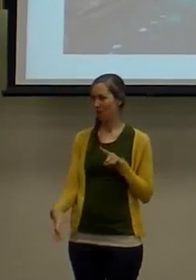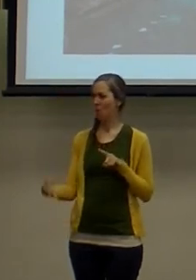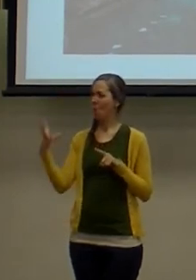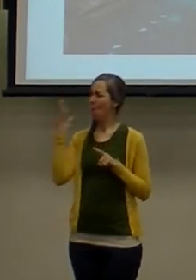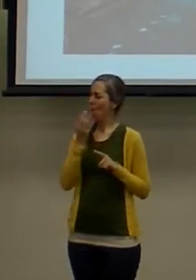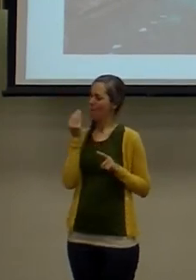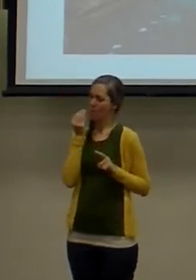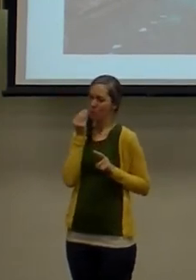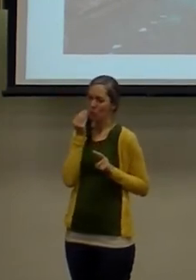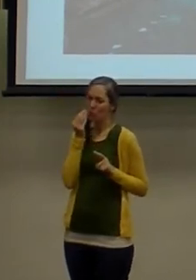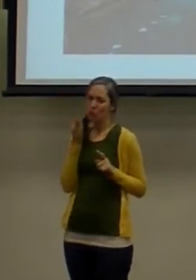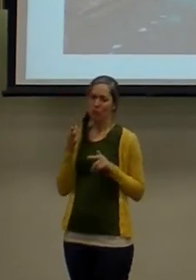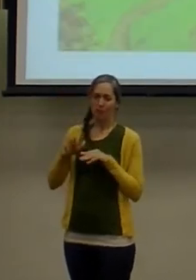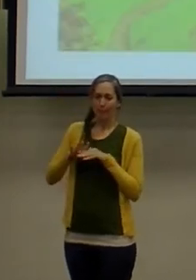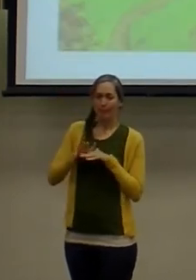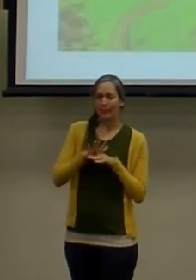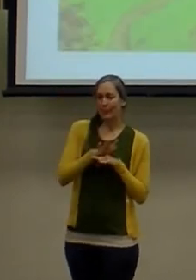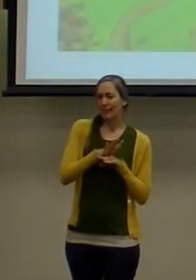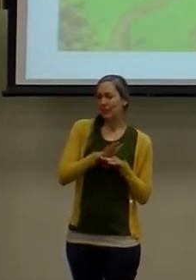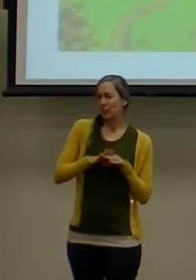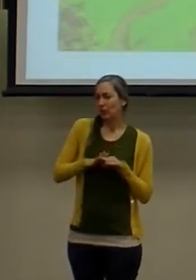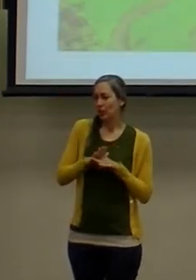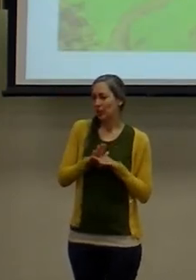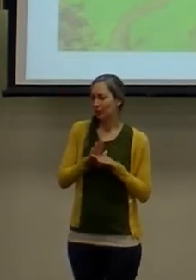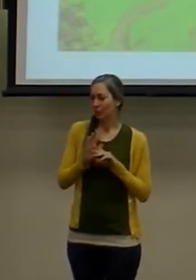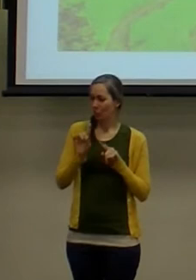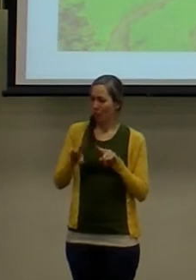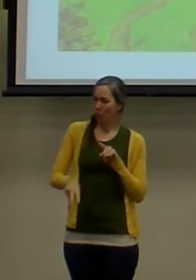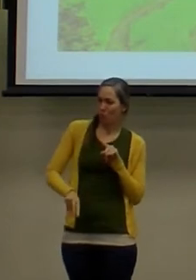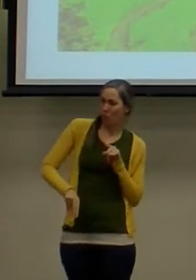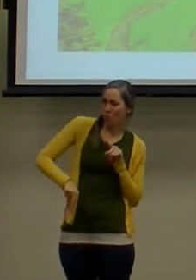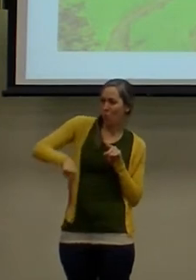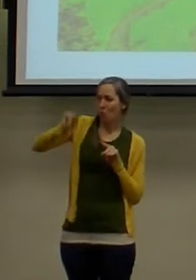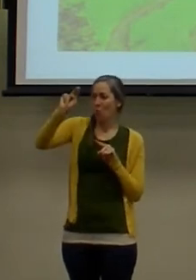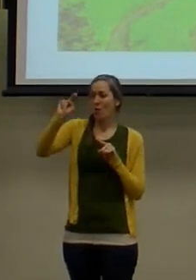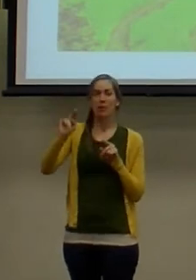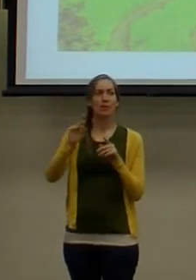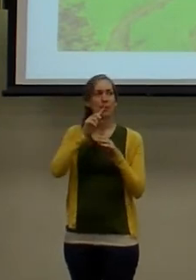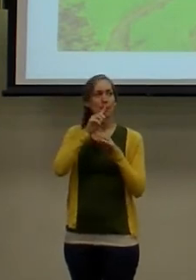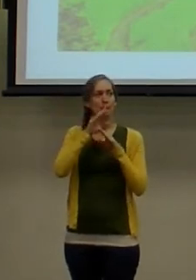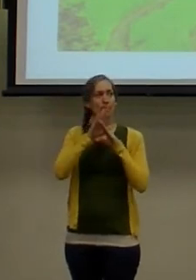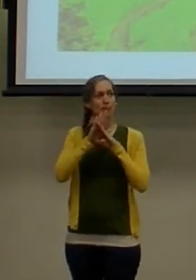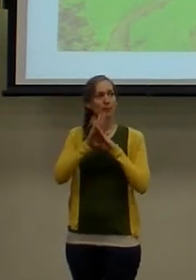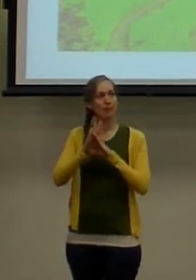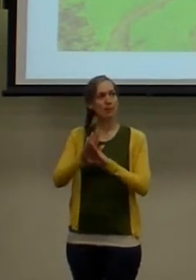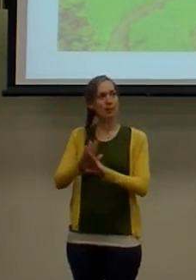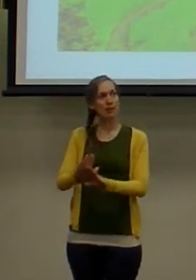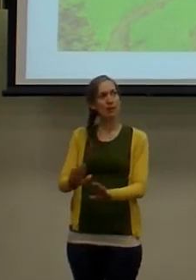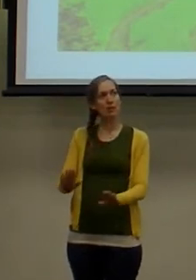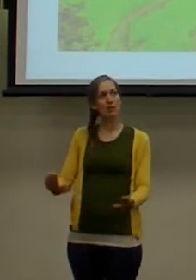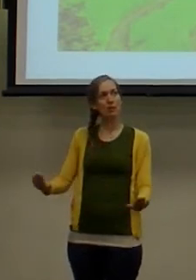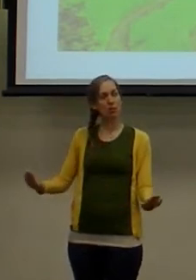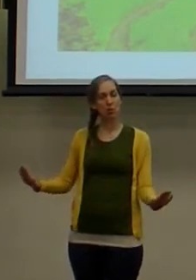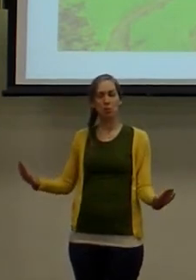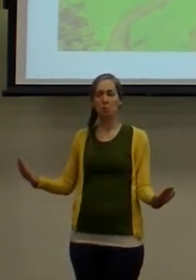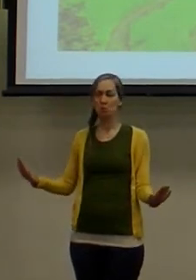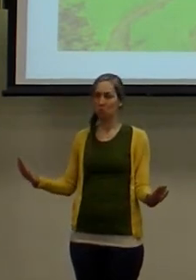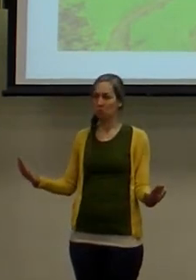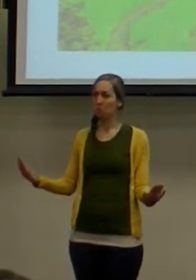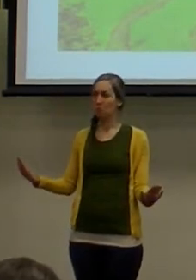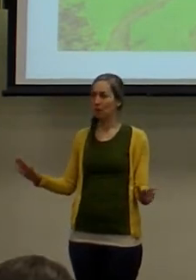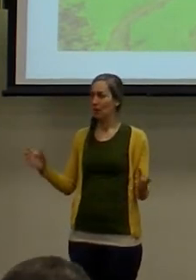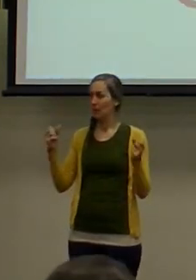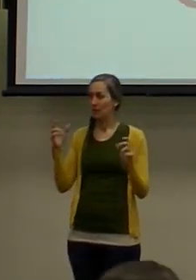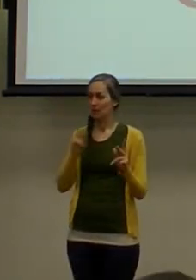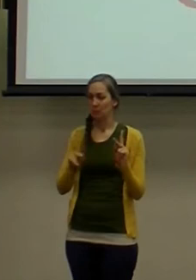beautiful south, beaches. When you go to the north, peaceful. I said, a lot of people